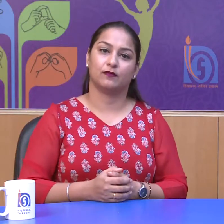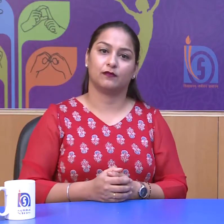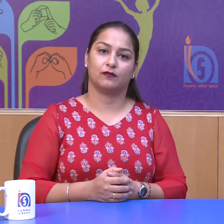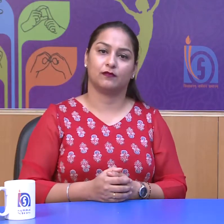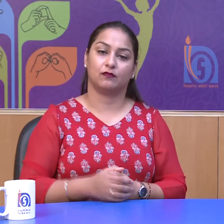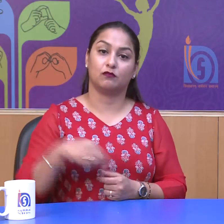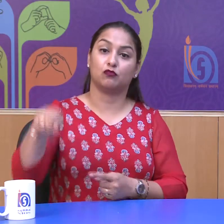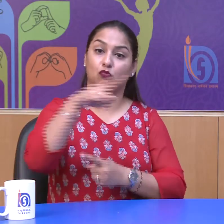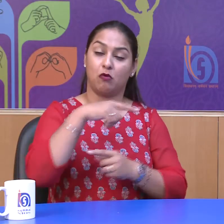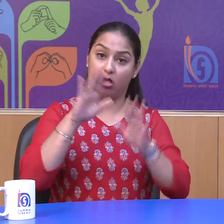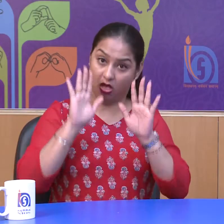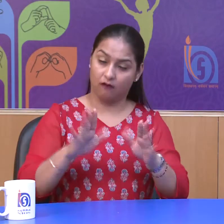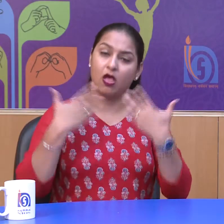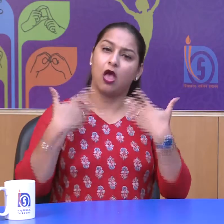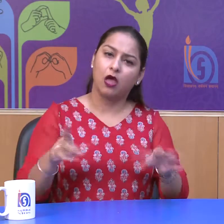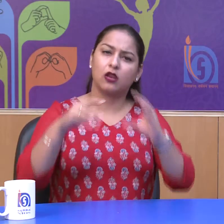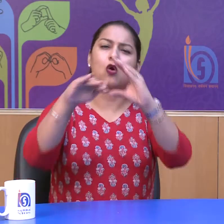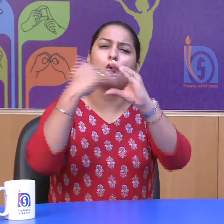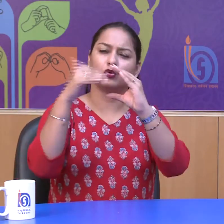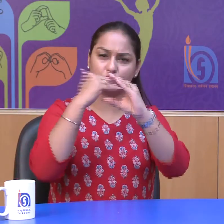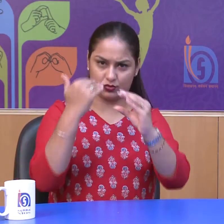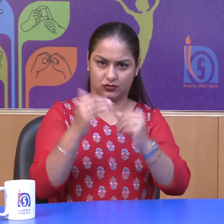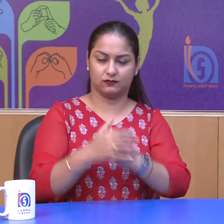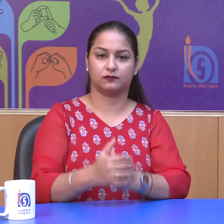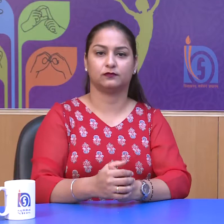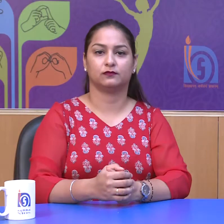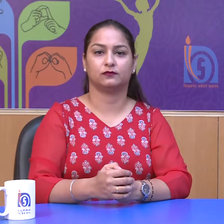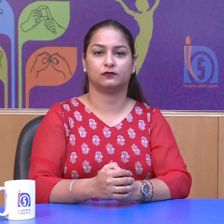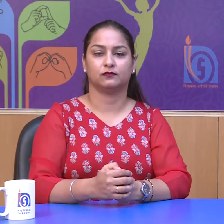You may have any query, and that you can send